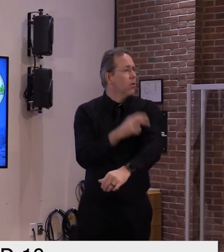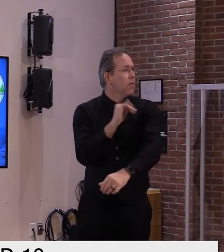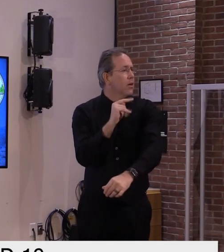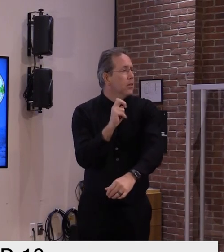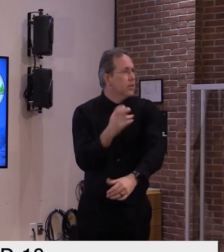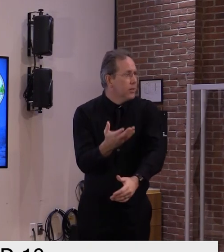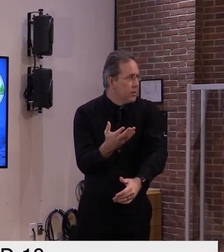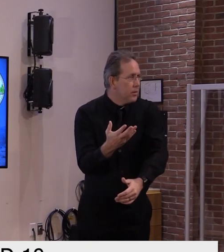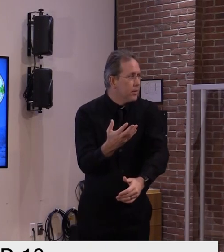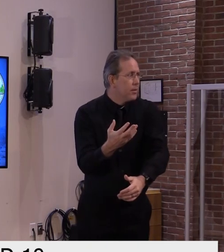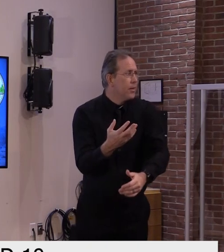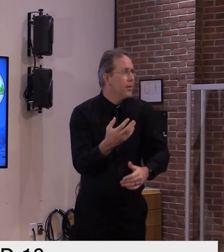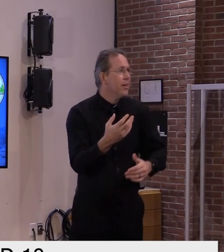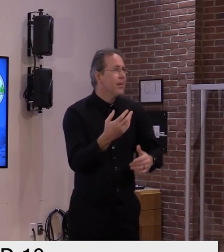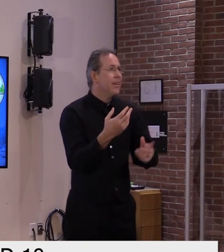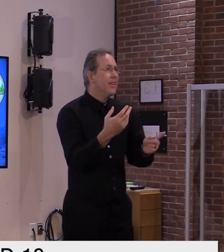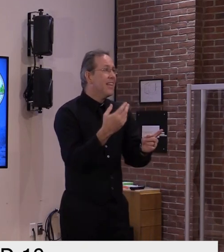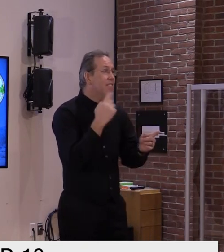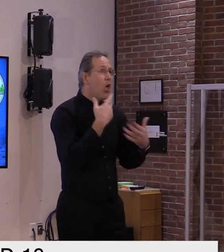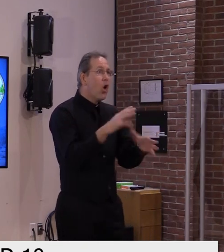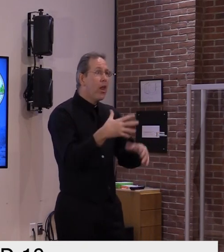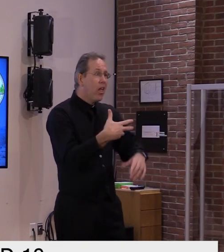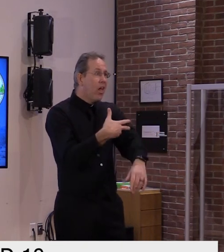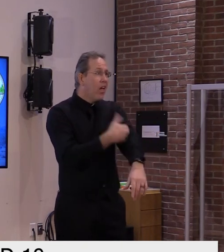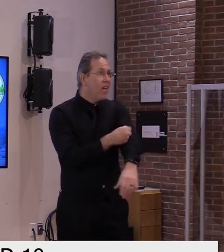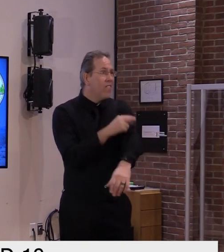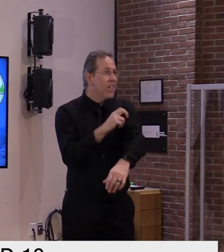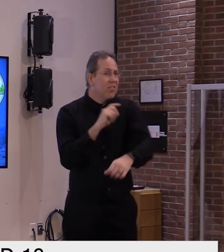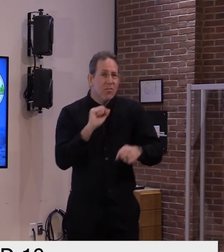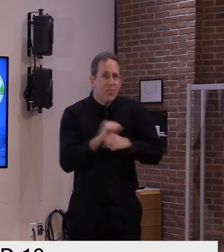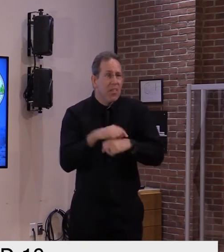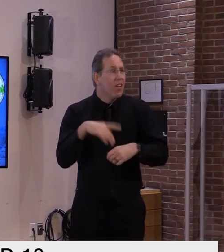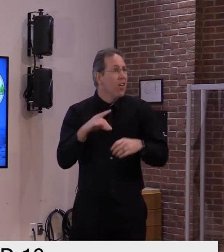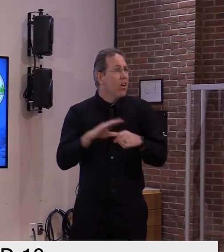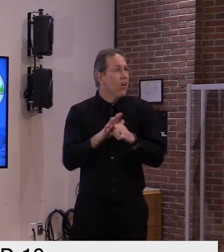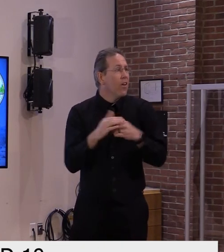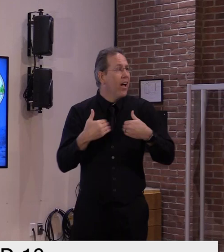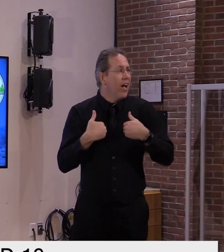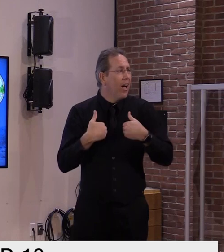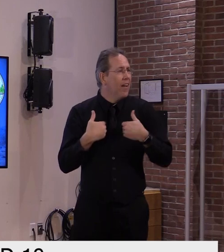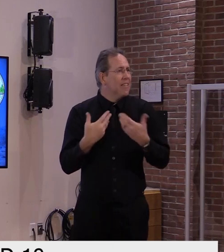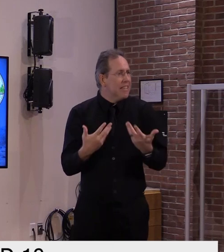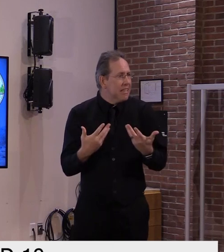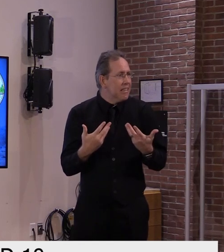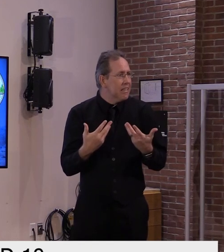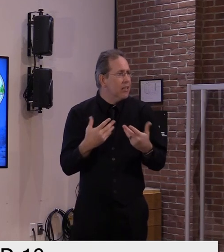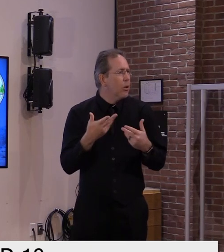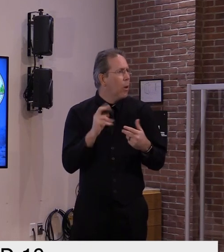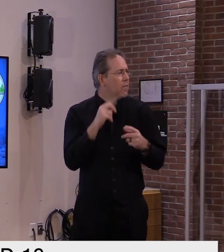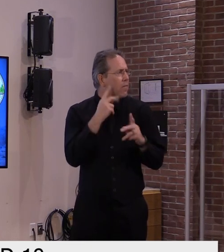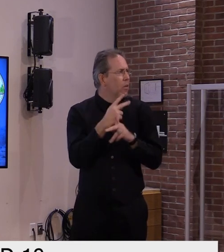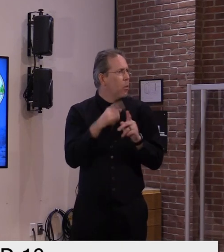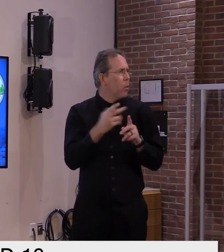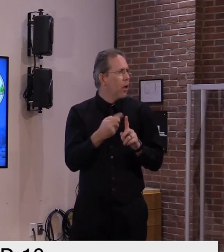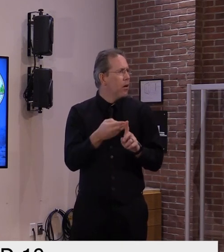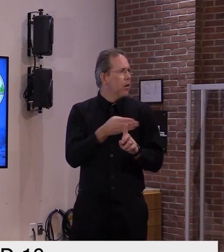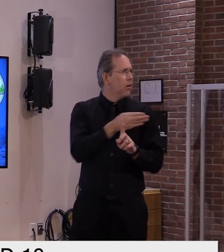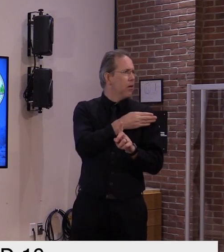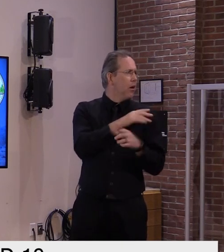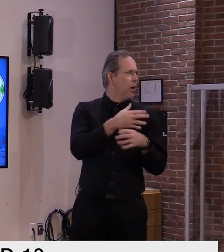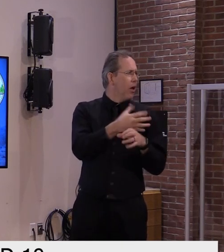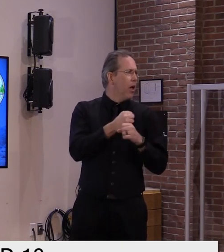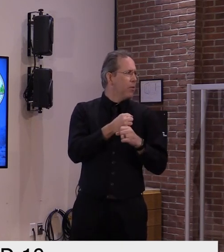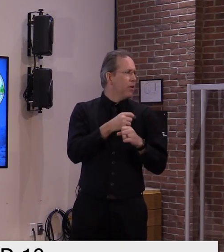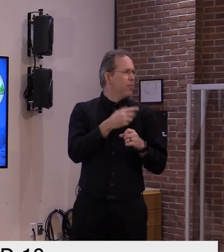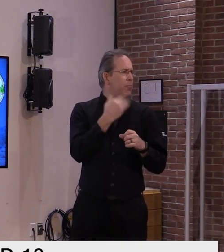But we'd want people to certainly be out of that period of time when they're symptomatic and still fighting off the infection.